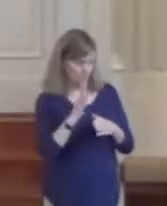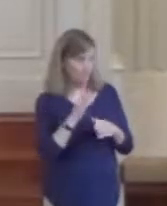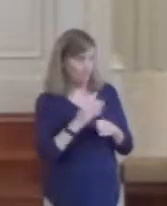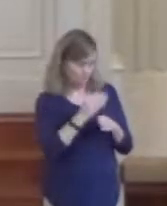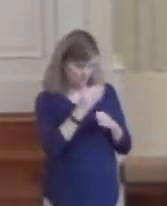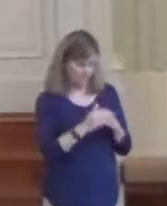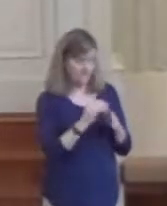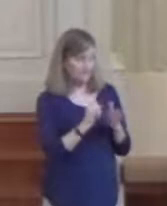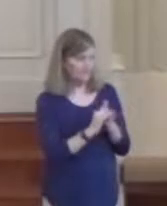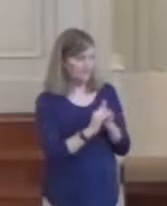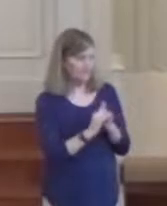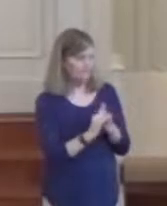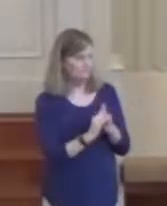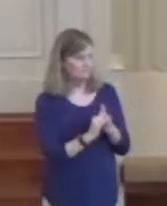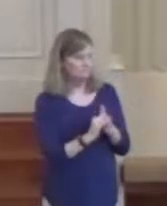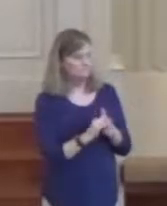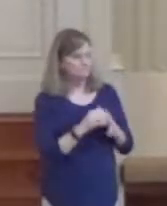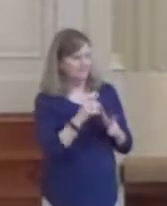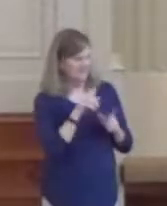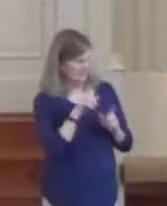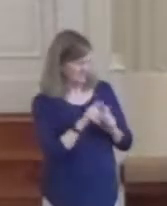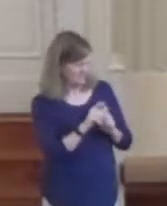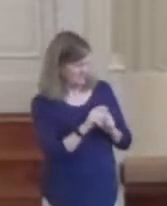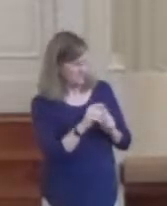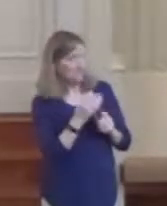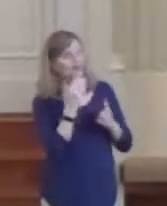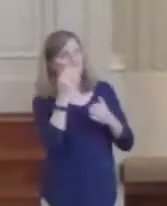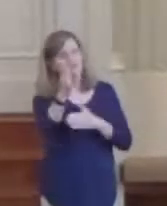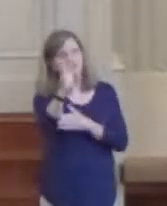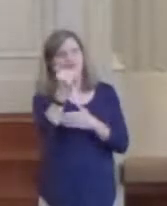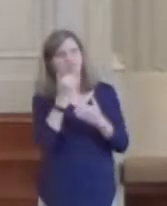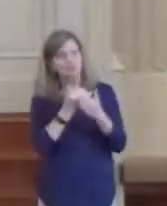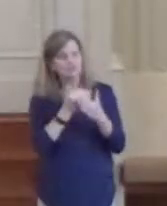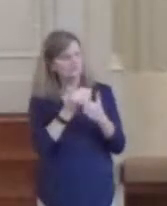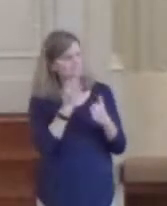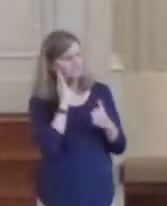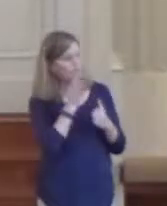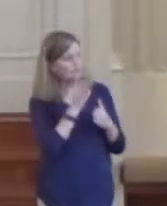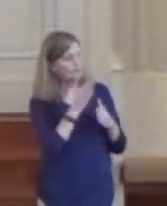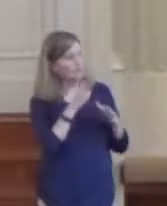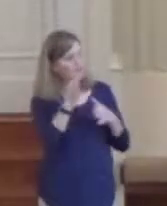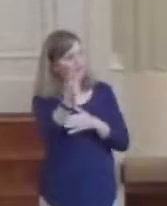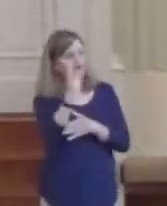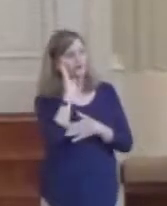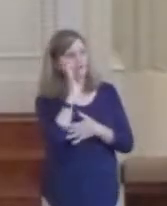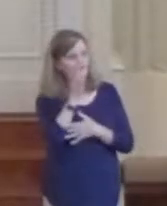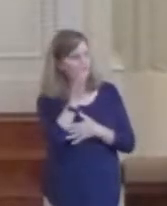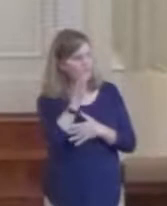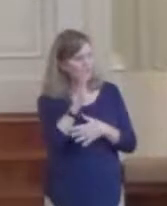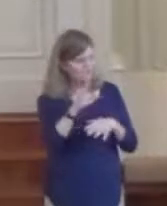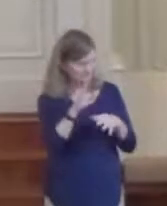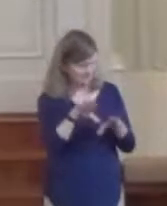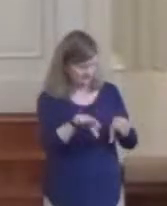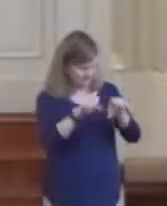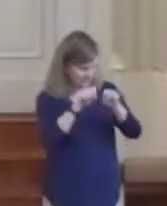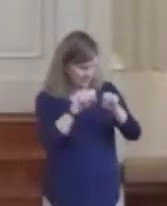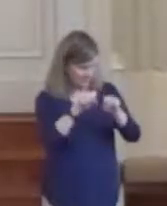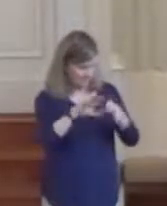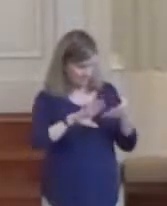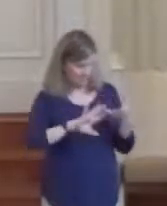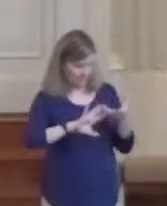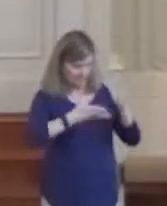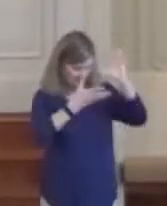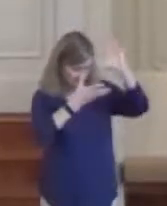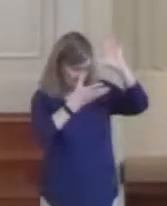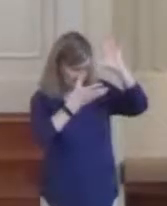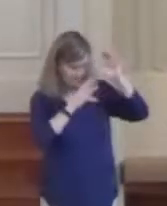that promise. And the essence of God's goodness is that God will take chaos, and chaos is what is always